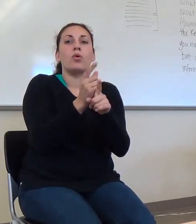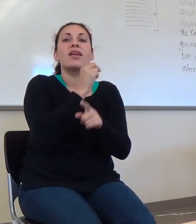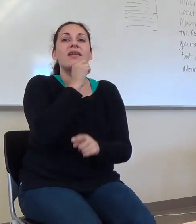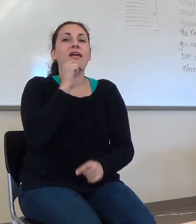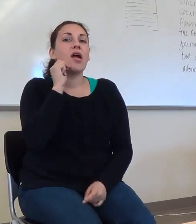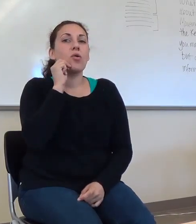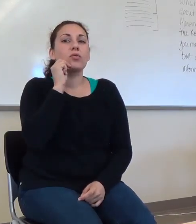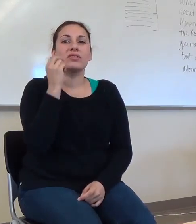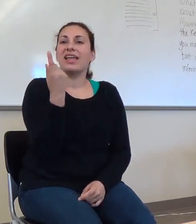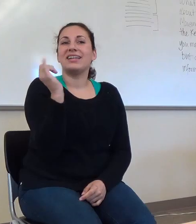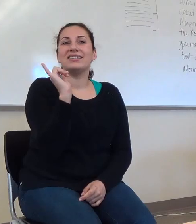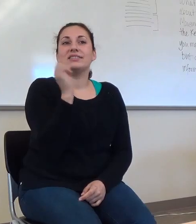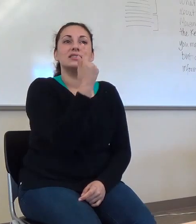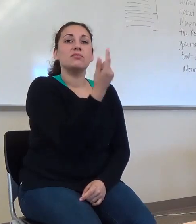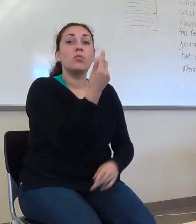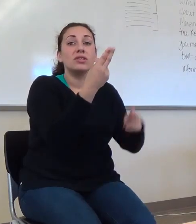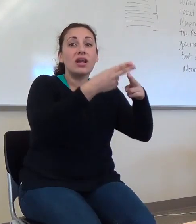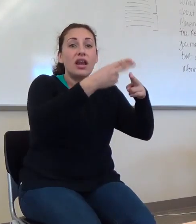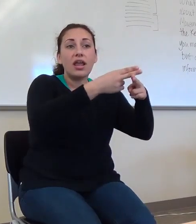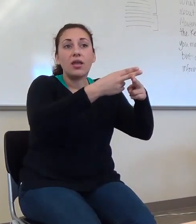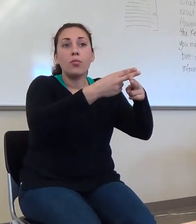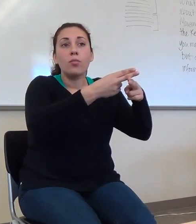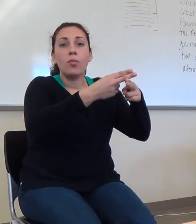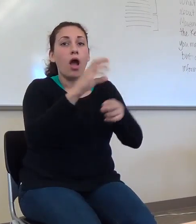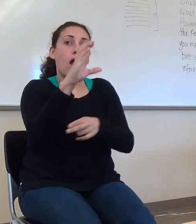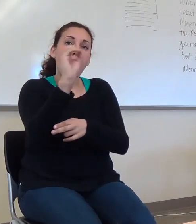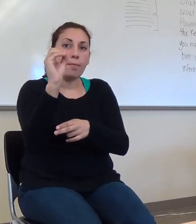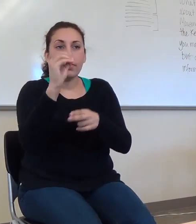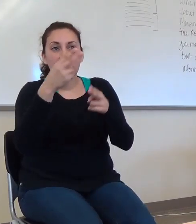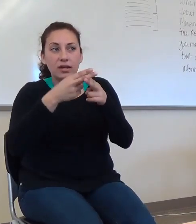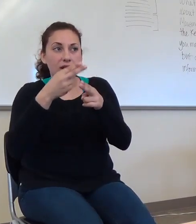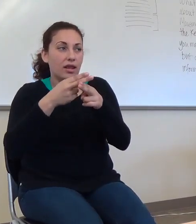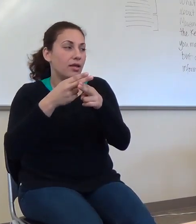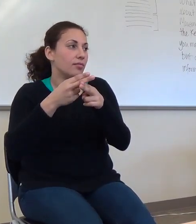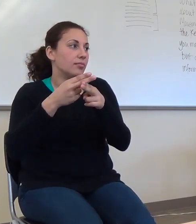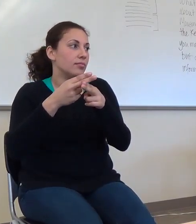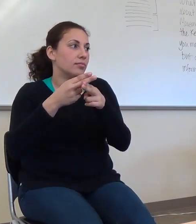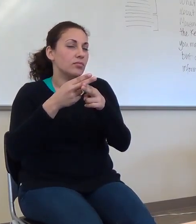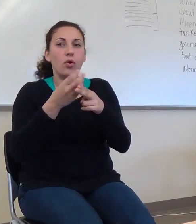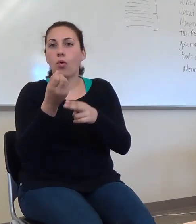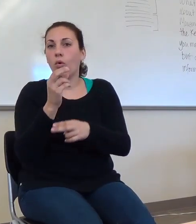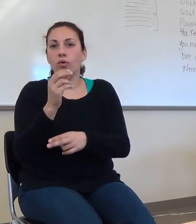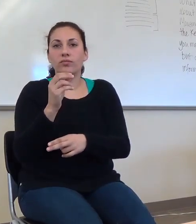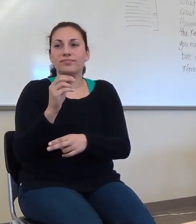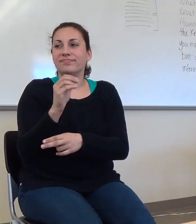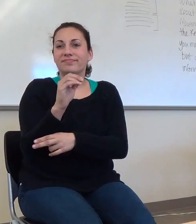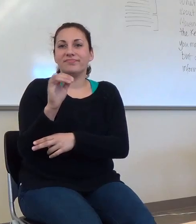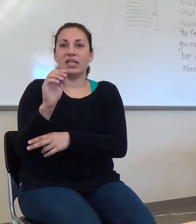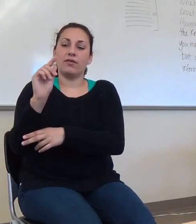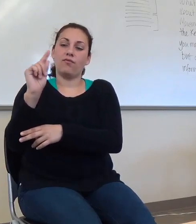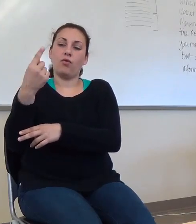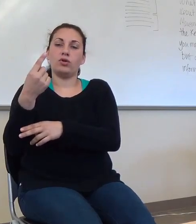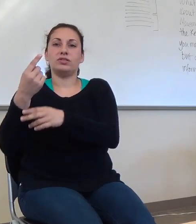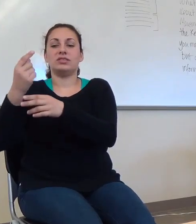somebody's name or a company name, especially initials. But this we see